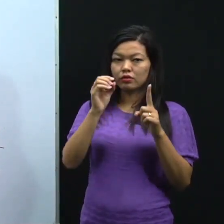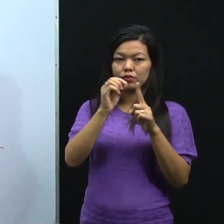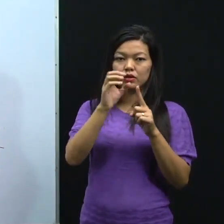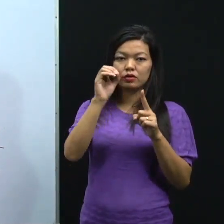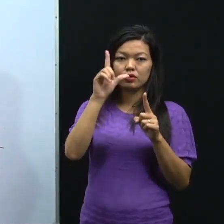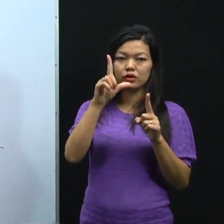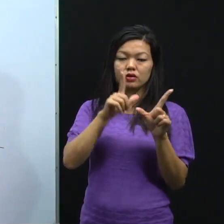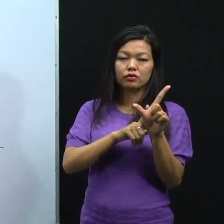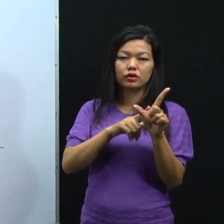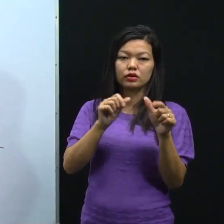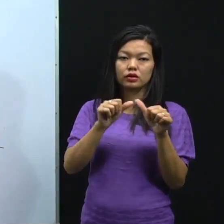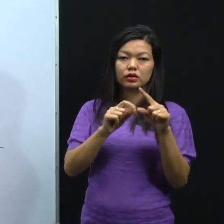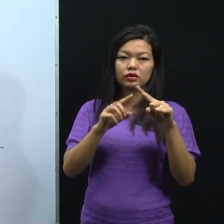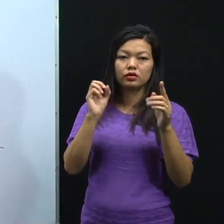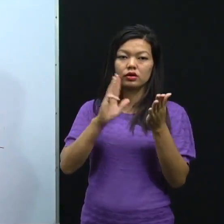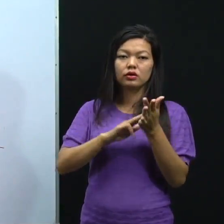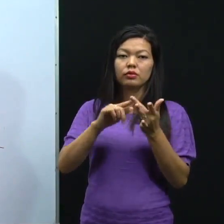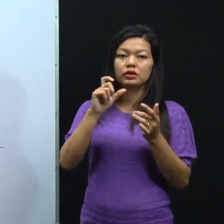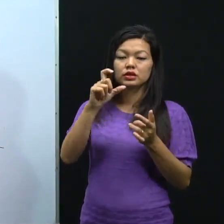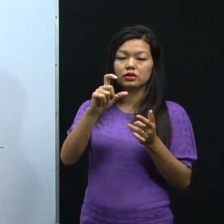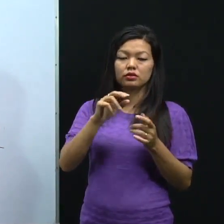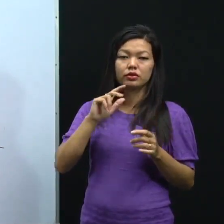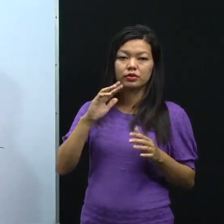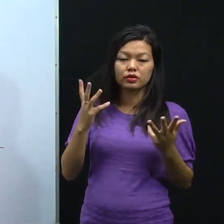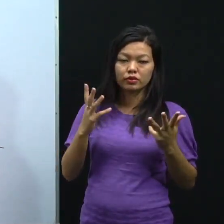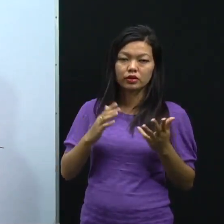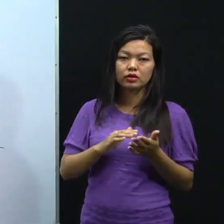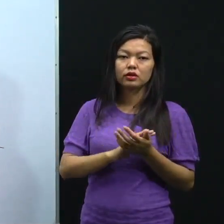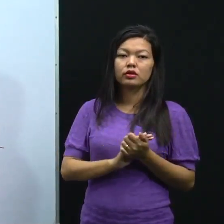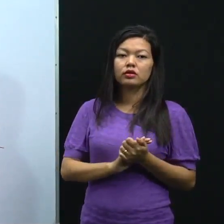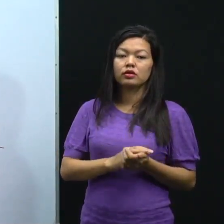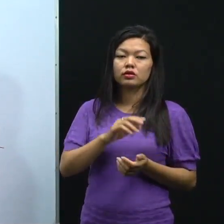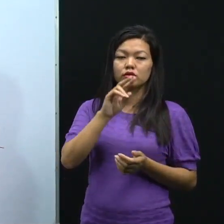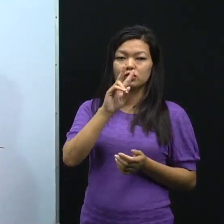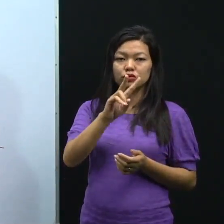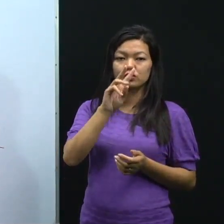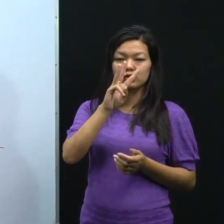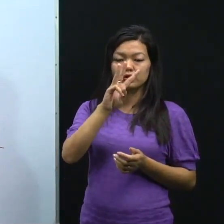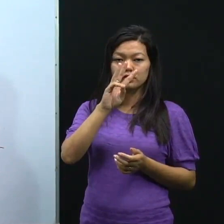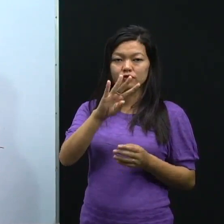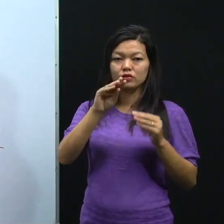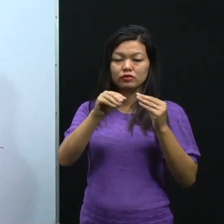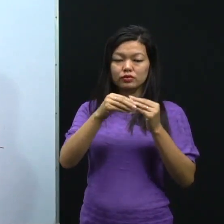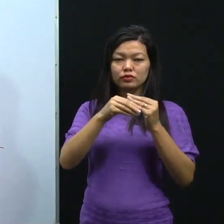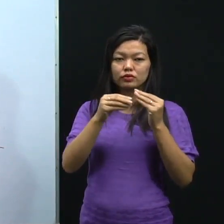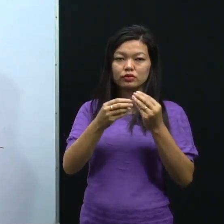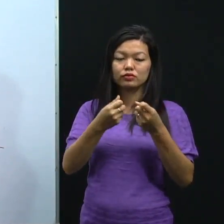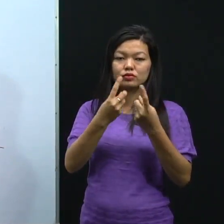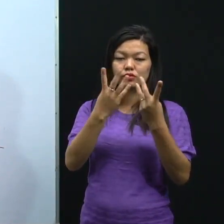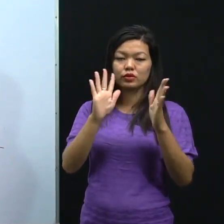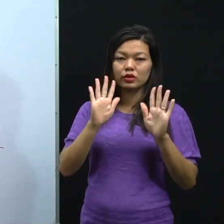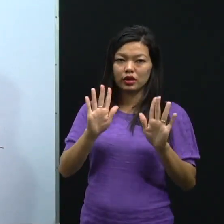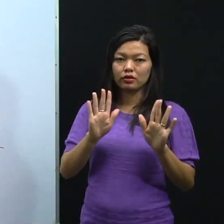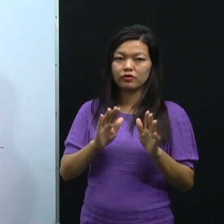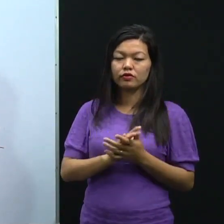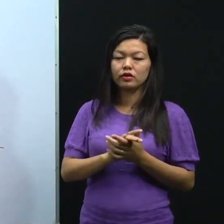Polyatomic. Polyatomic. Now, polyatomic means having more than two, okay? Having like more three. If